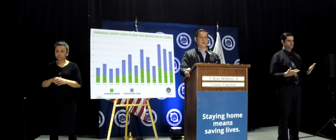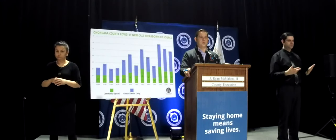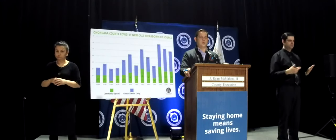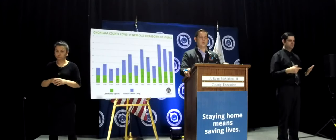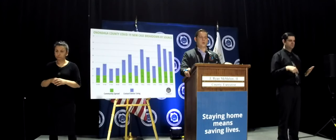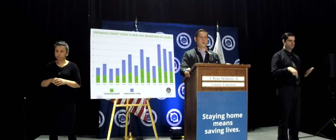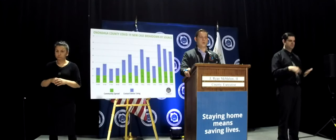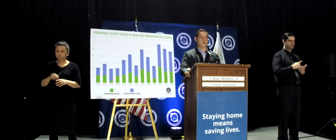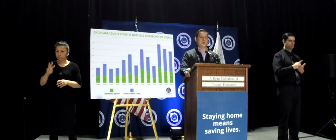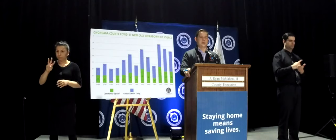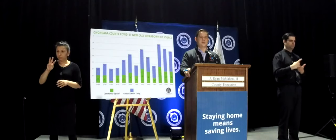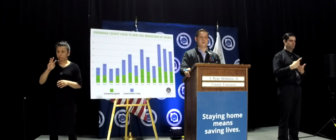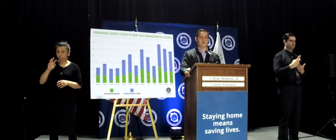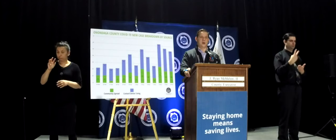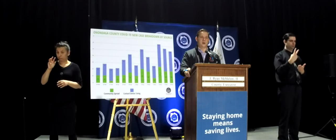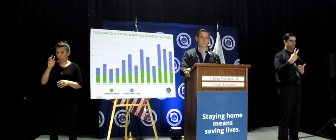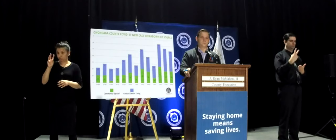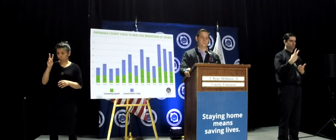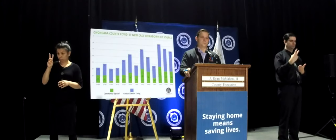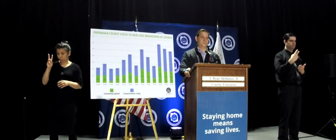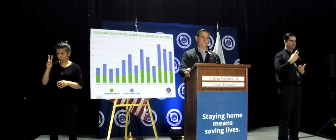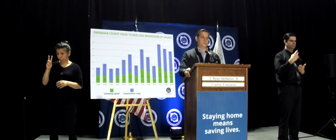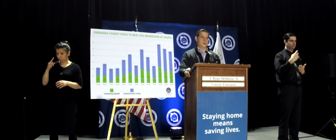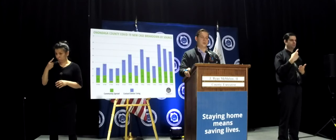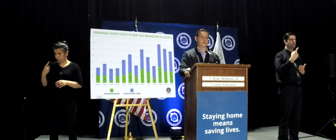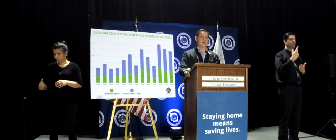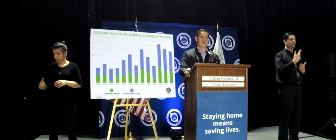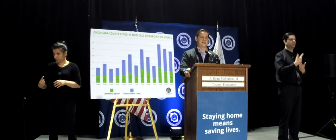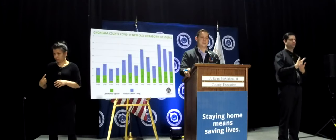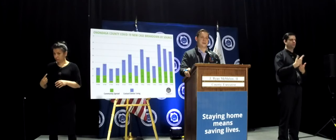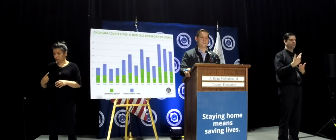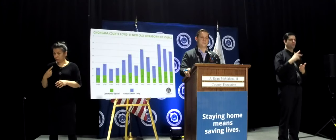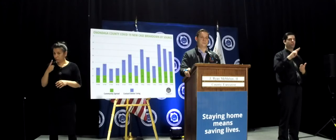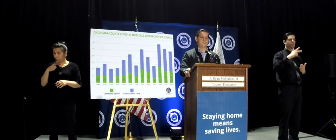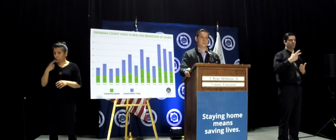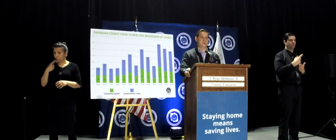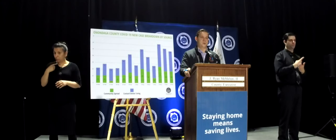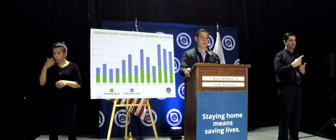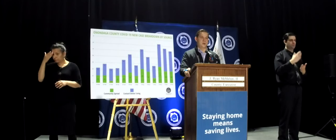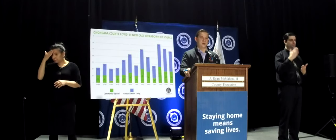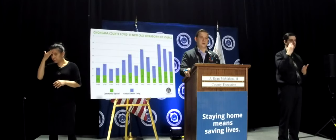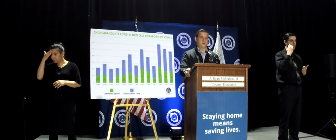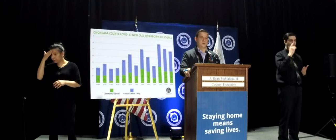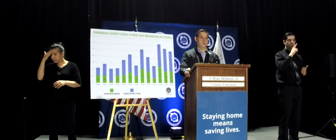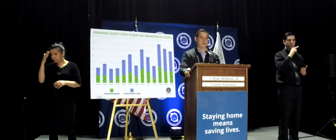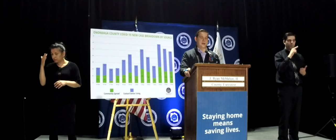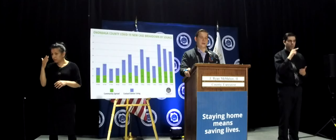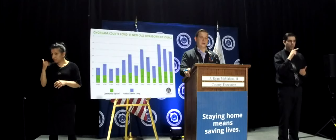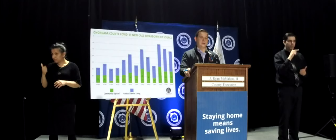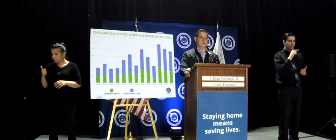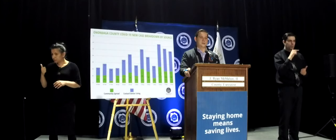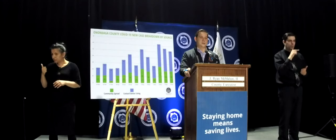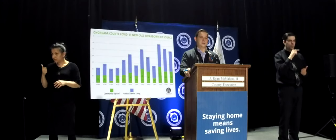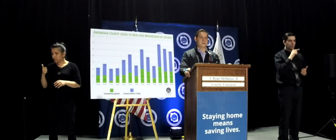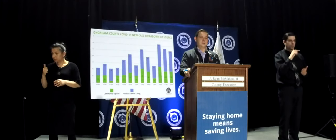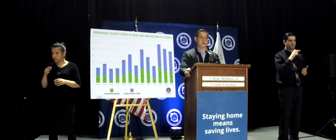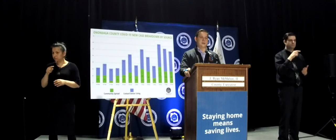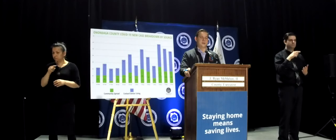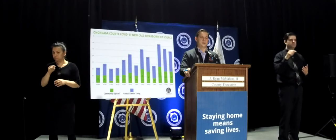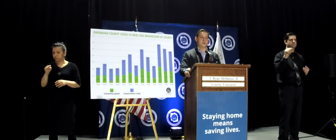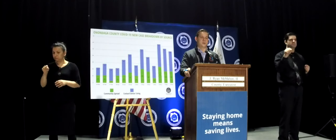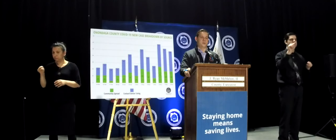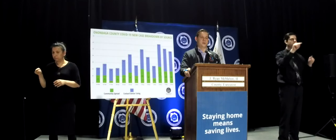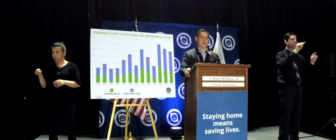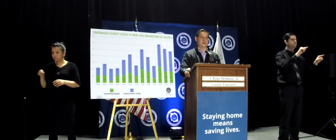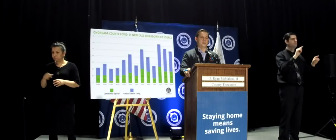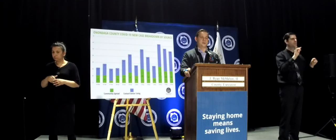of who the cases are and who's gotten sick. And the reality is